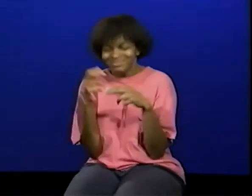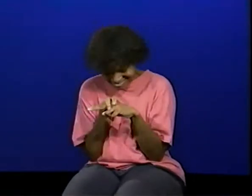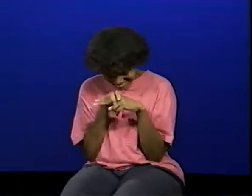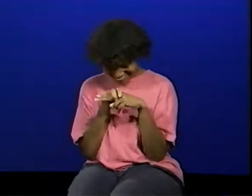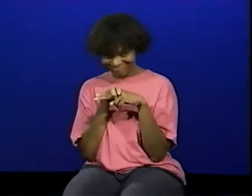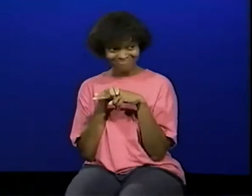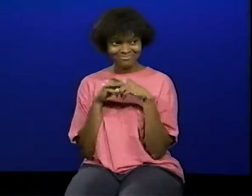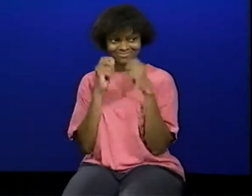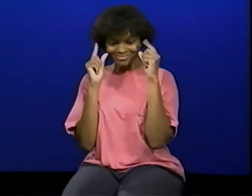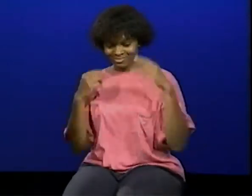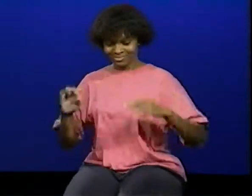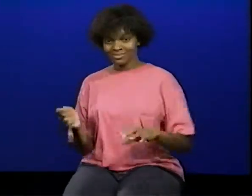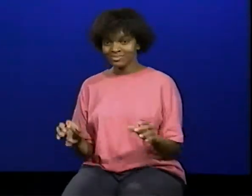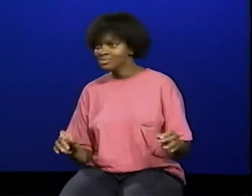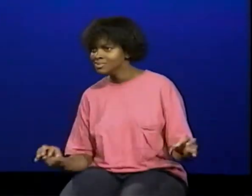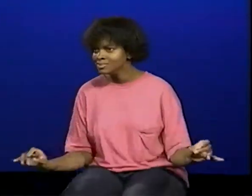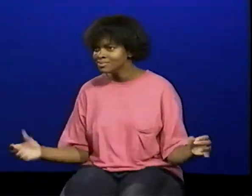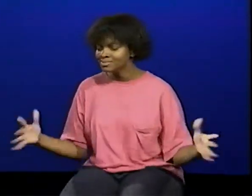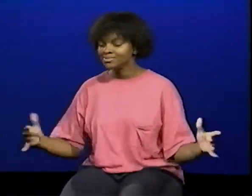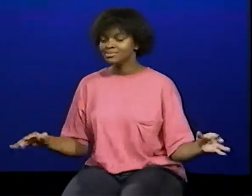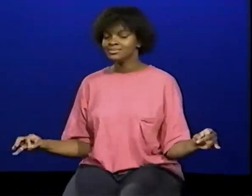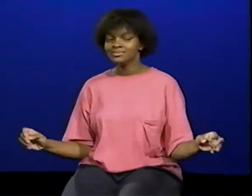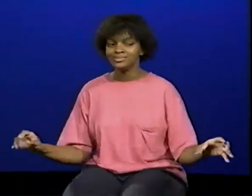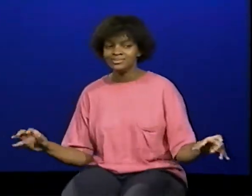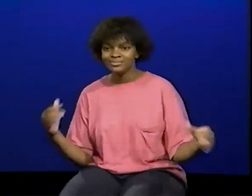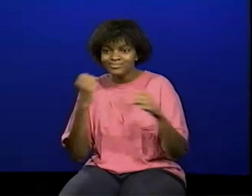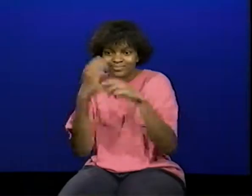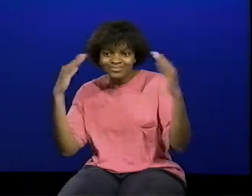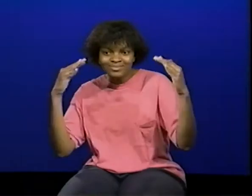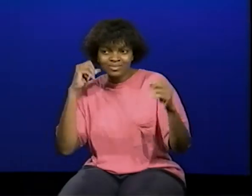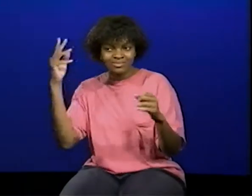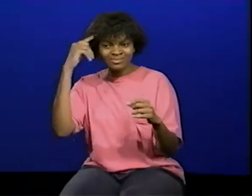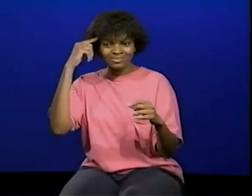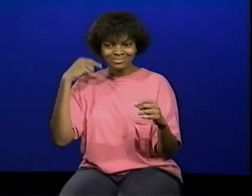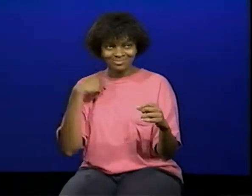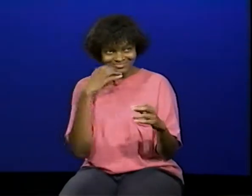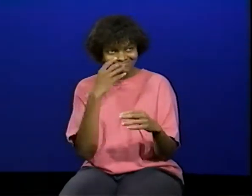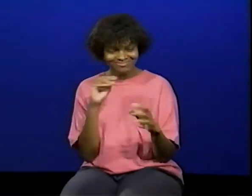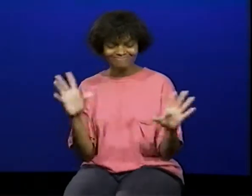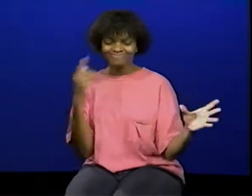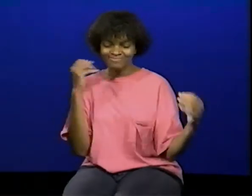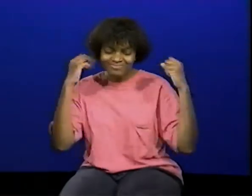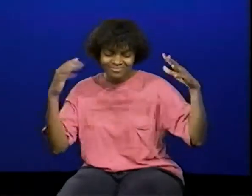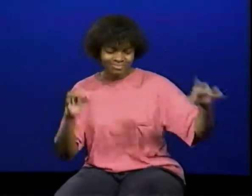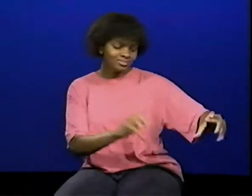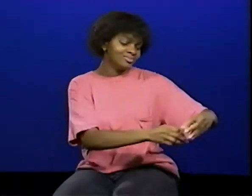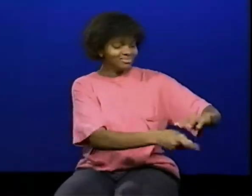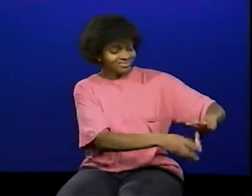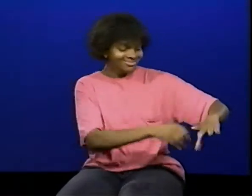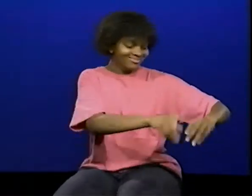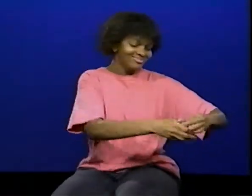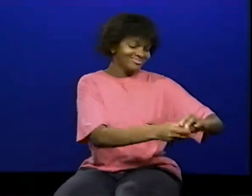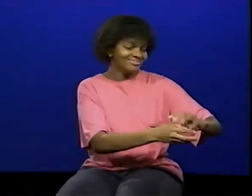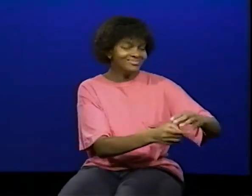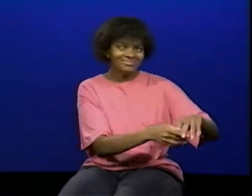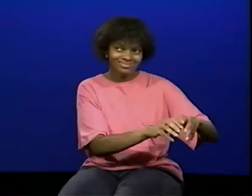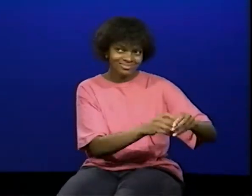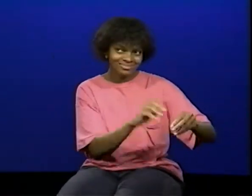came into the stall next door to me and kind of shook the walls and woke me up, and I decided I better make some noise so people wouldn't realize I was